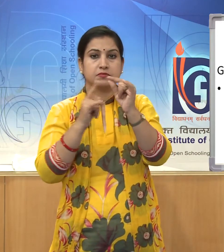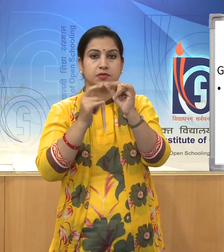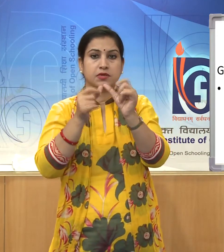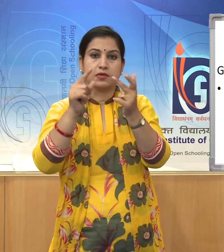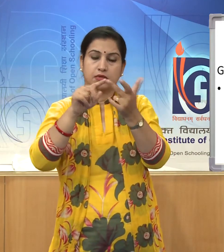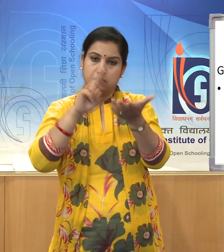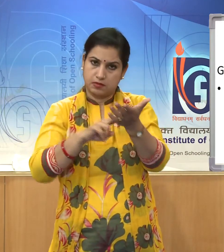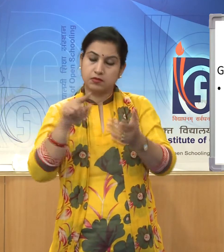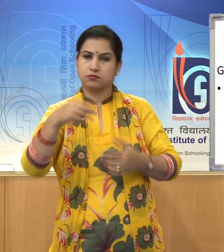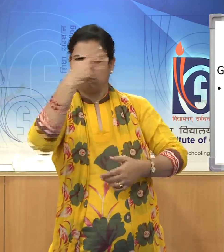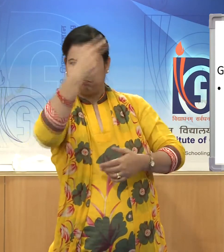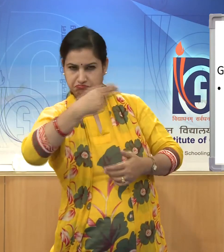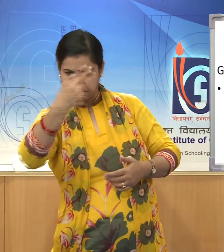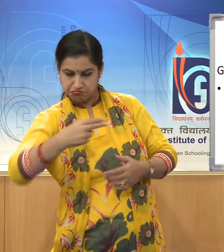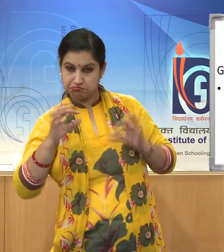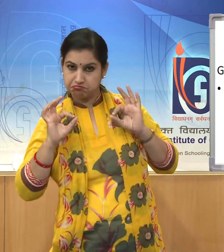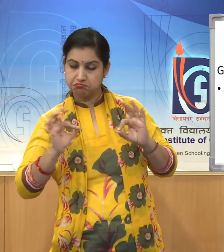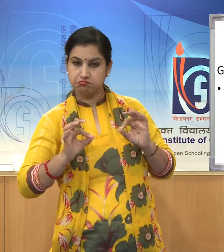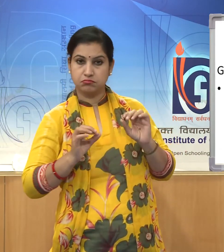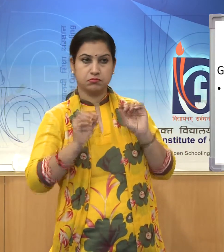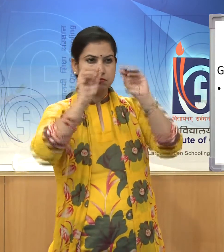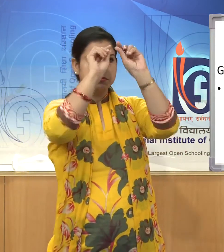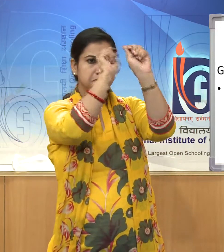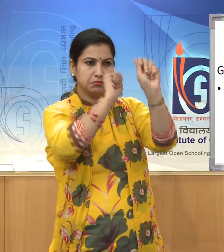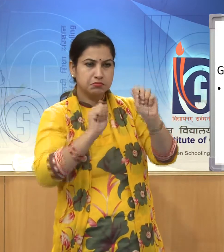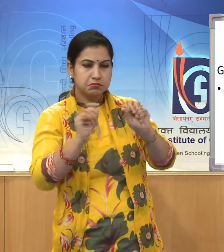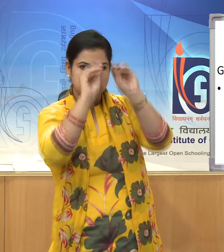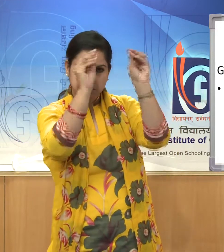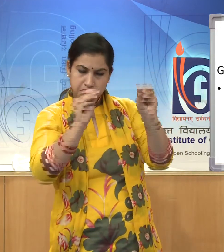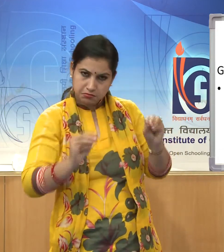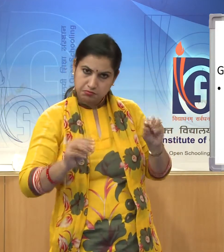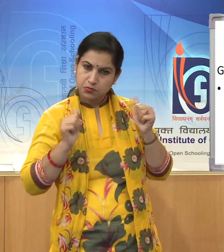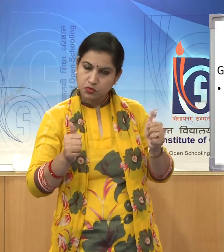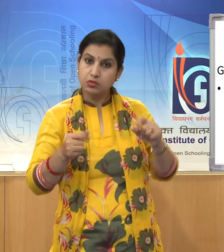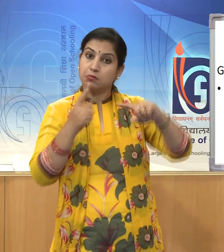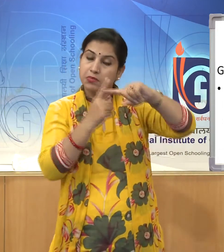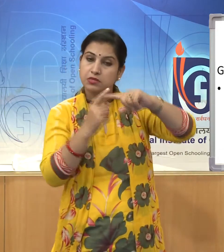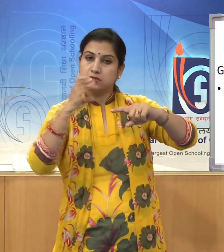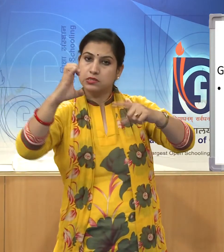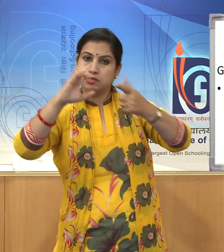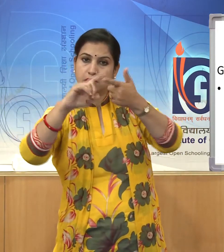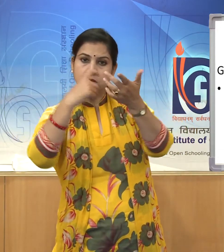He was a painter, sculptor and ceramist.